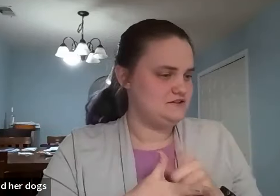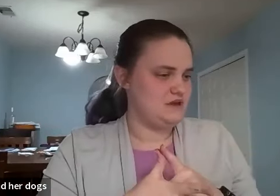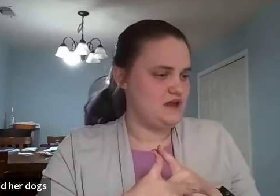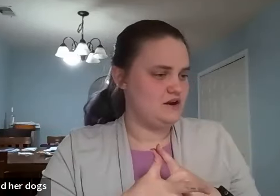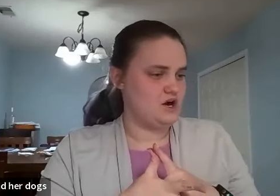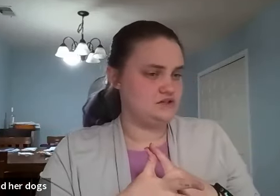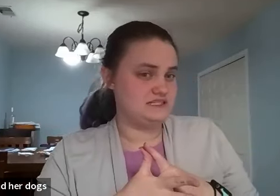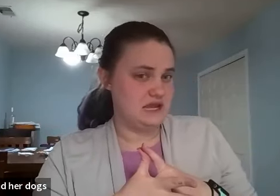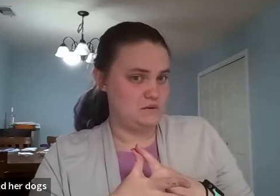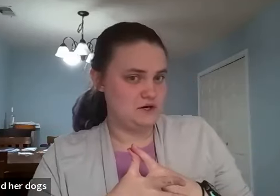we had our